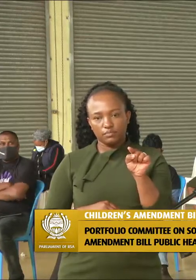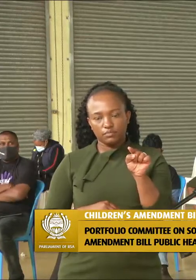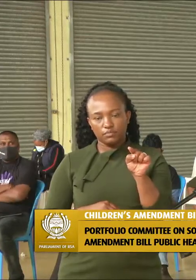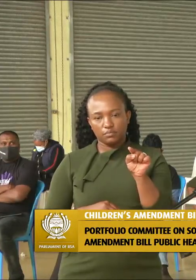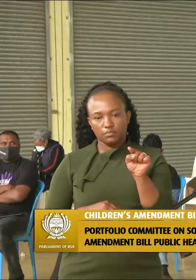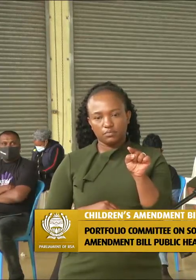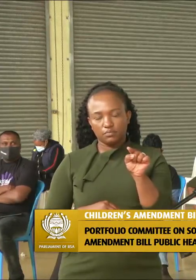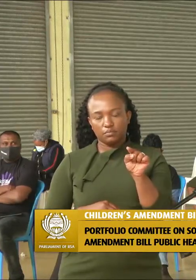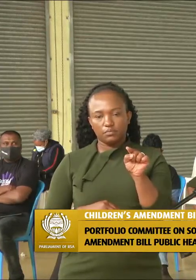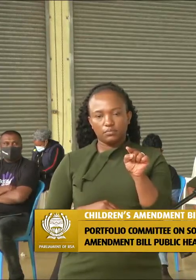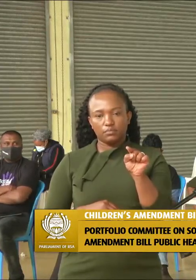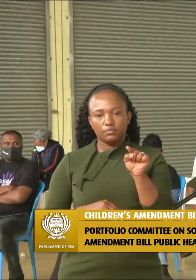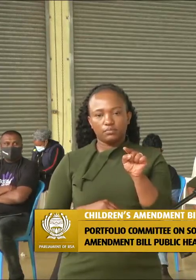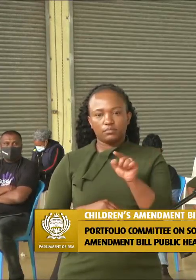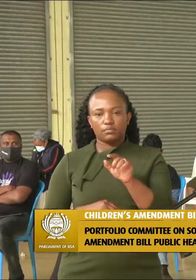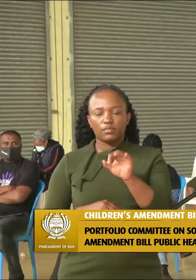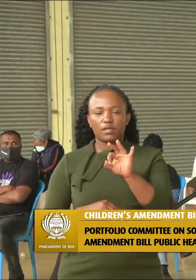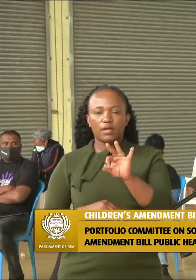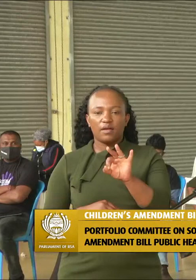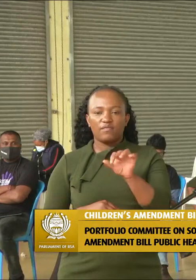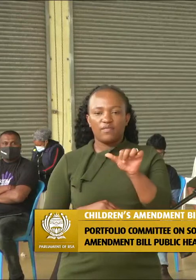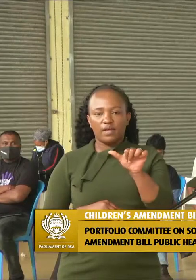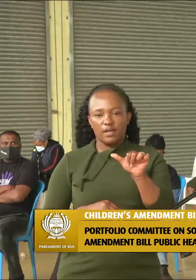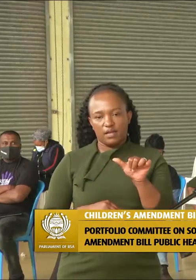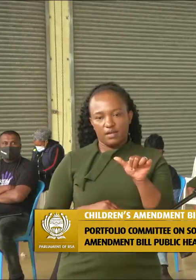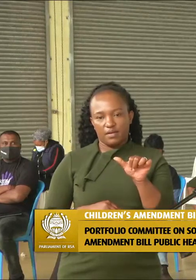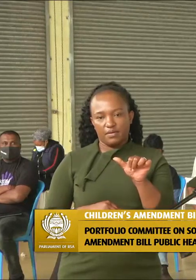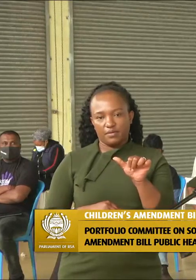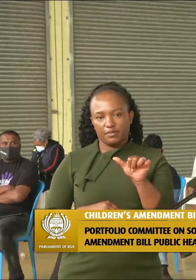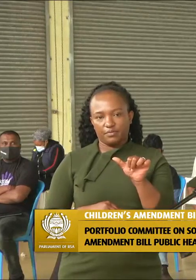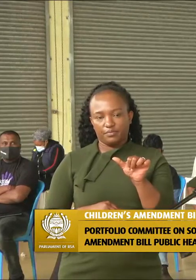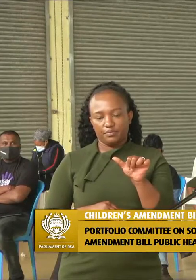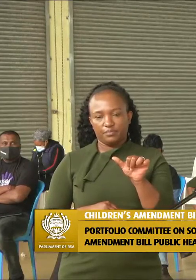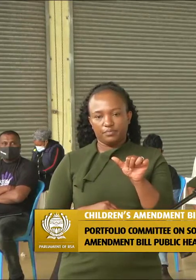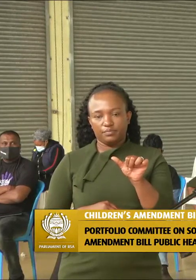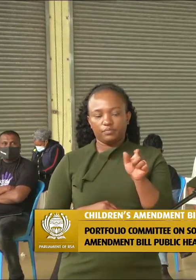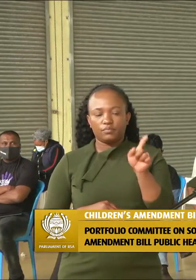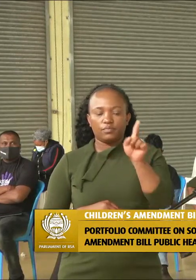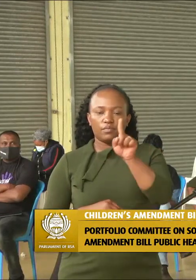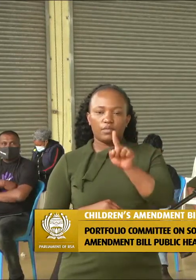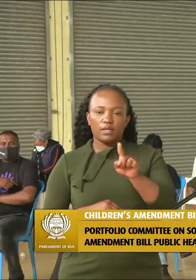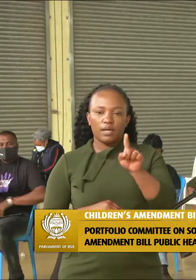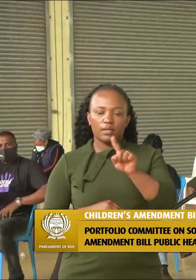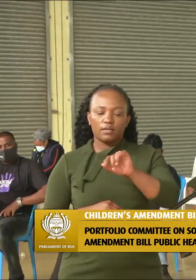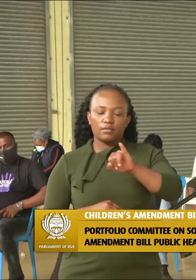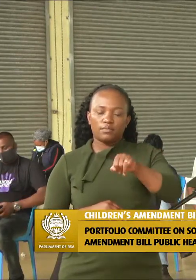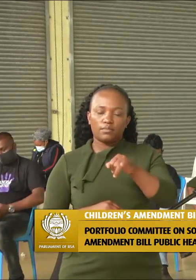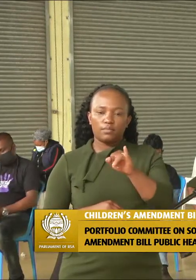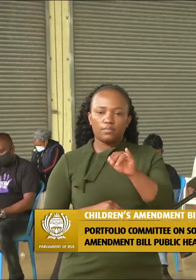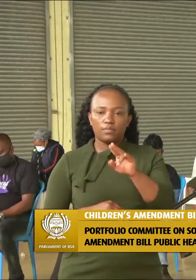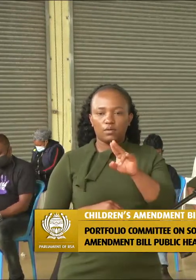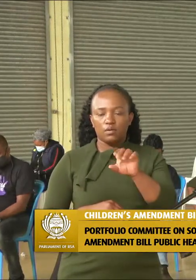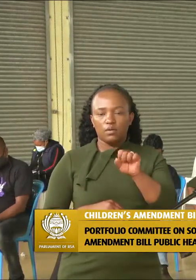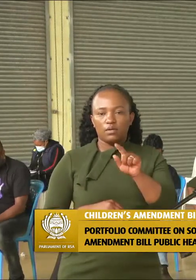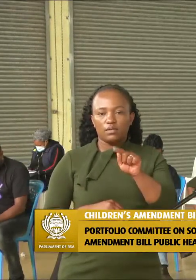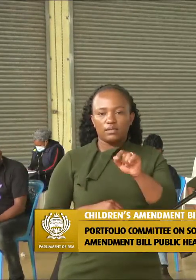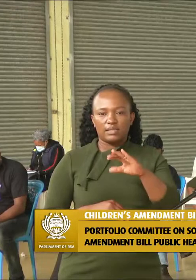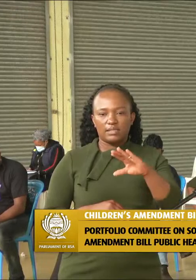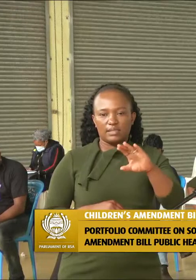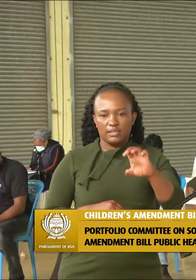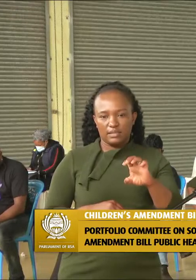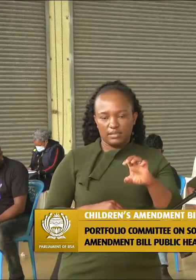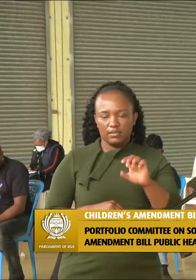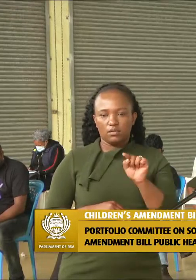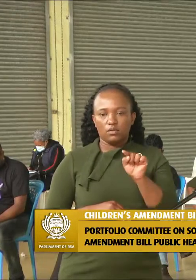dash FA FA at justice at